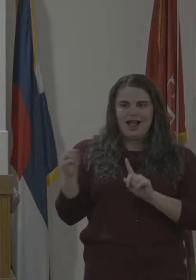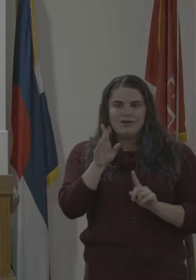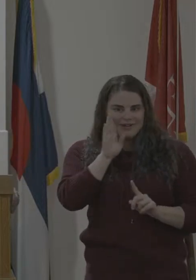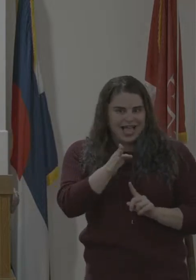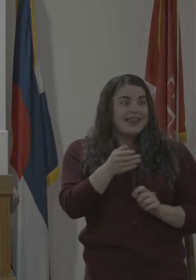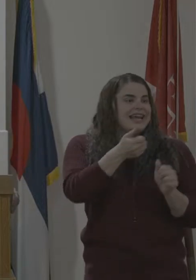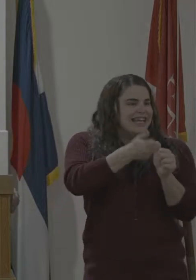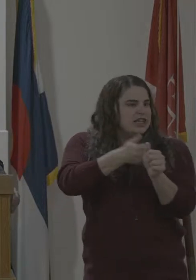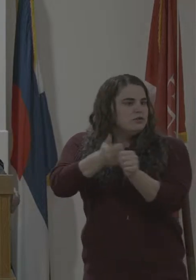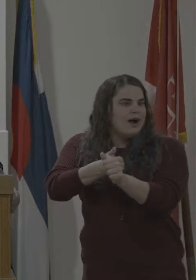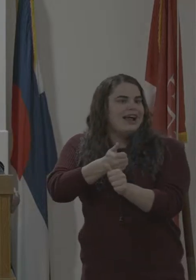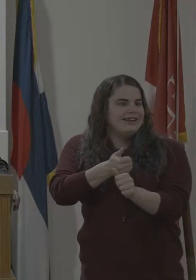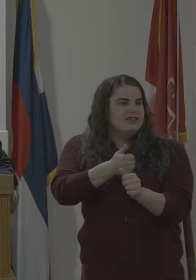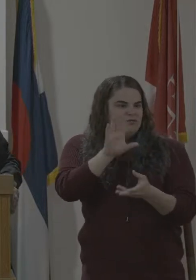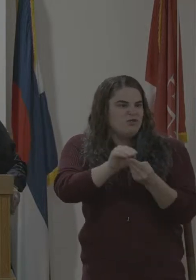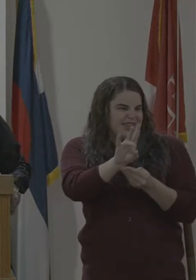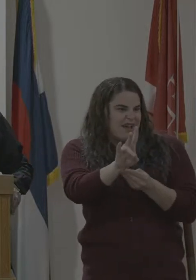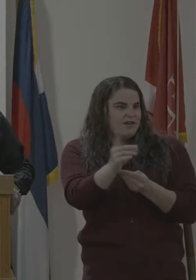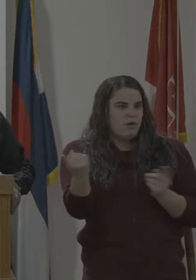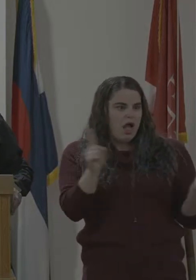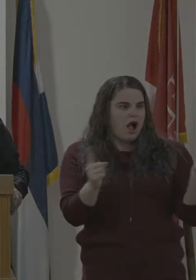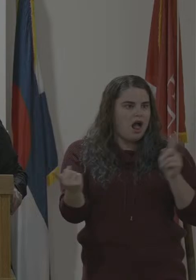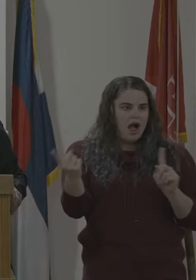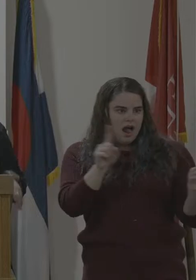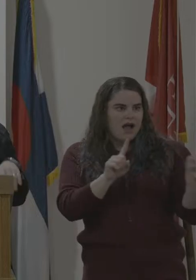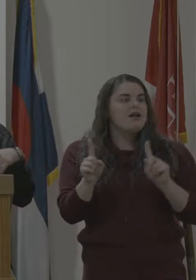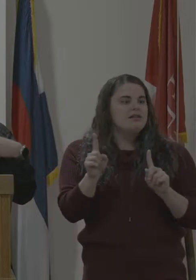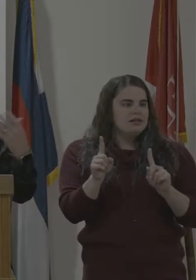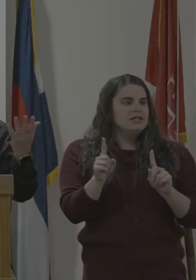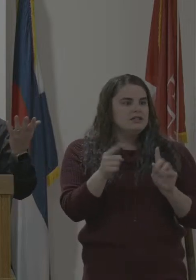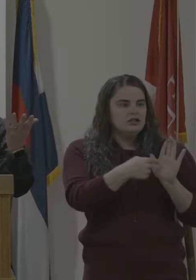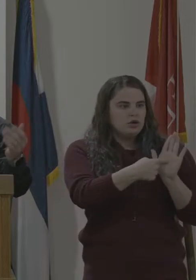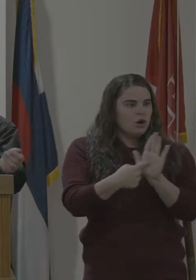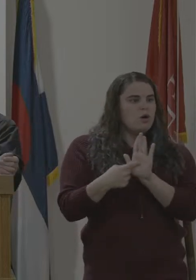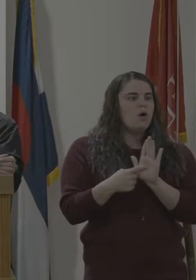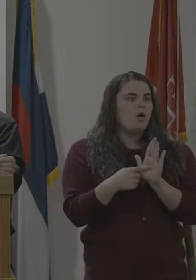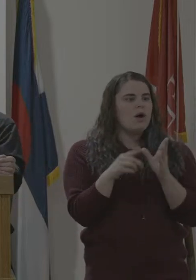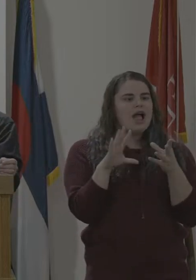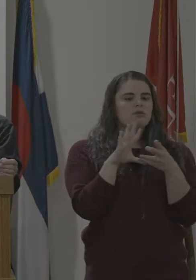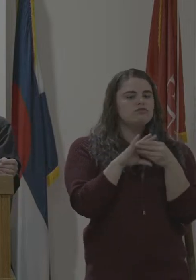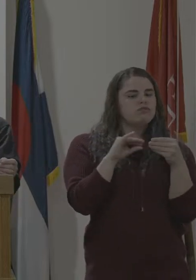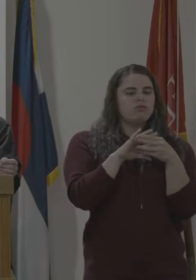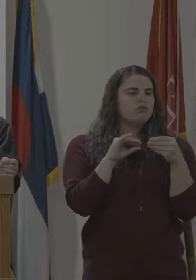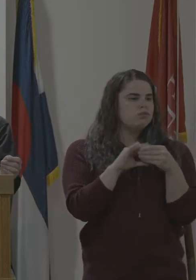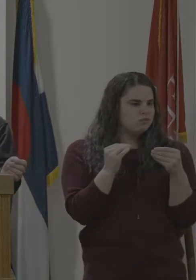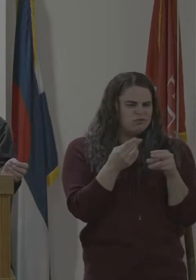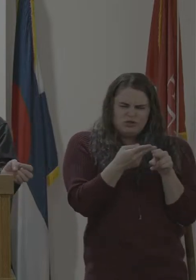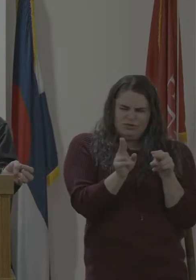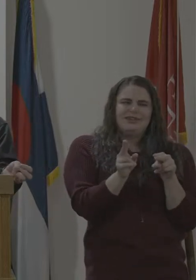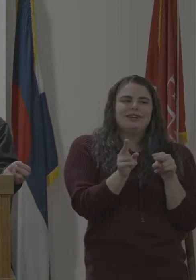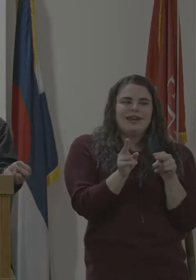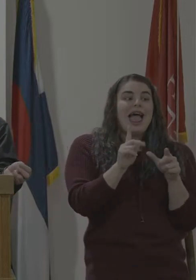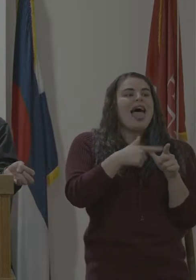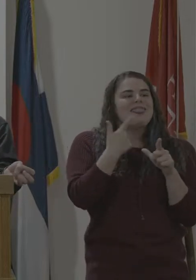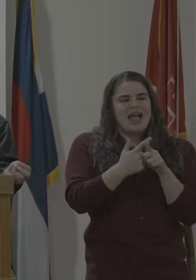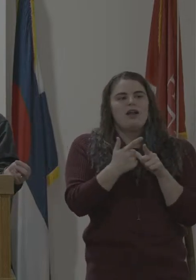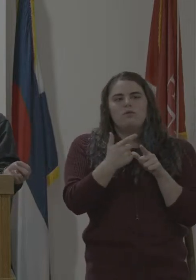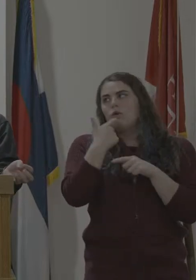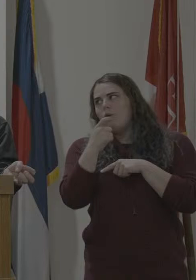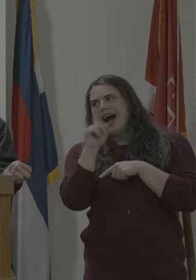one of them come up here one at a time to be able to say a brief few moments of words, and then we'll play their